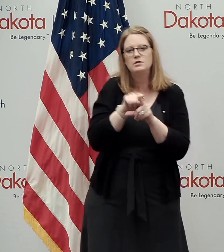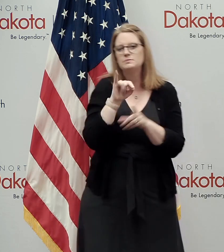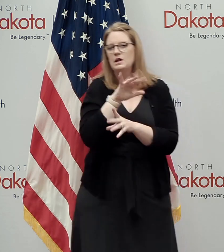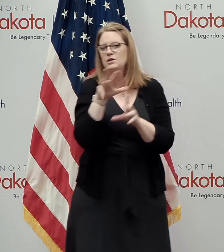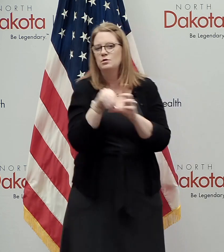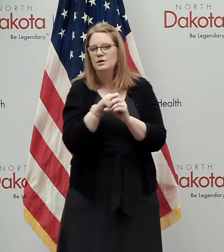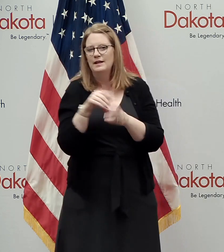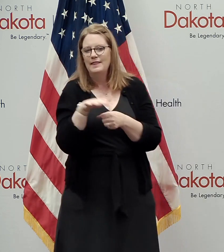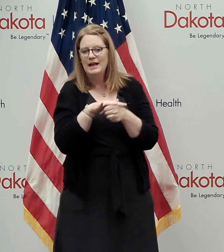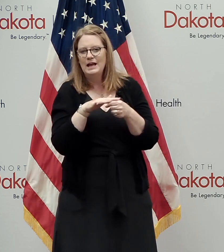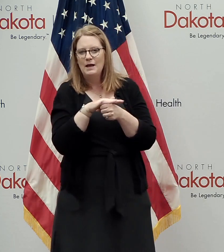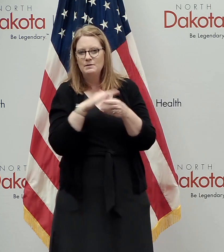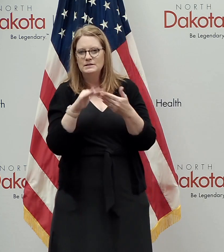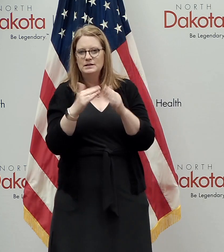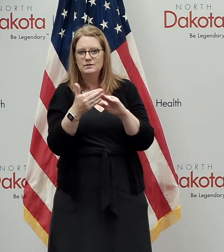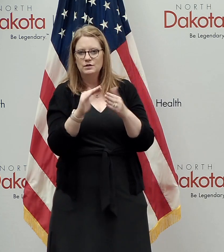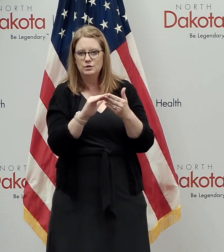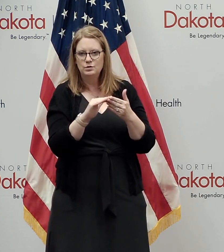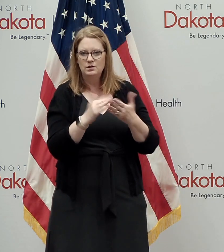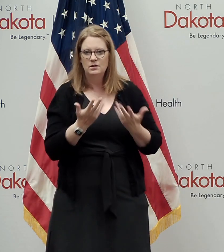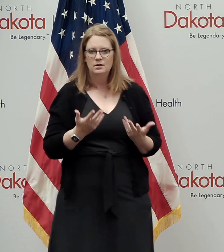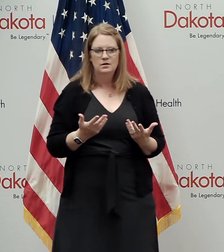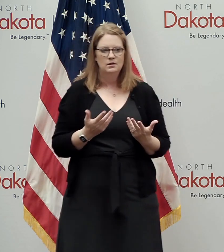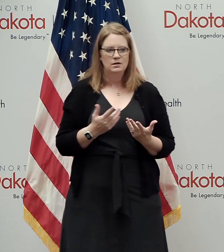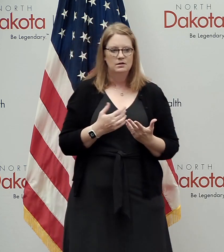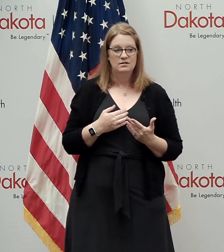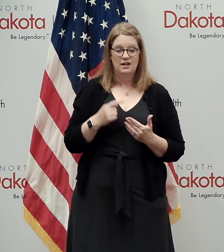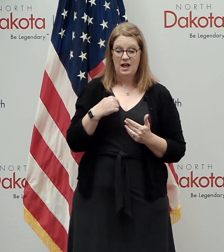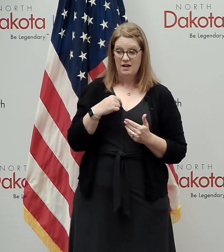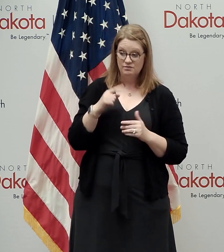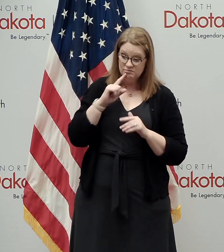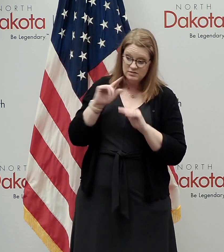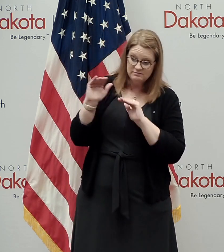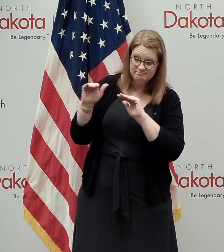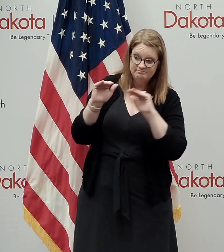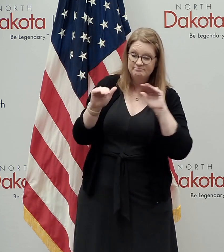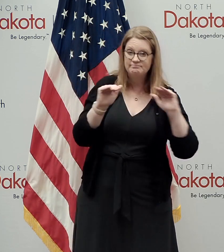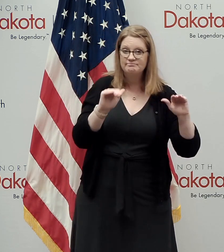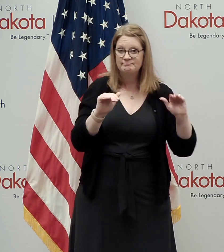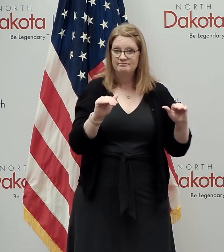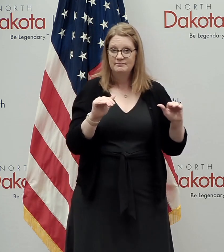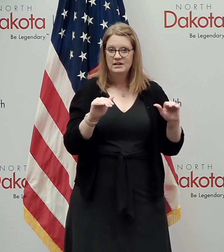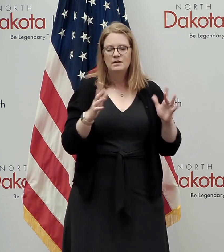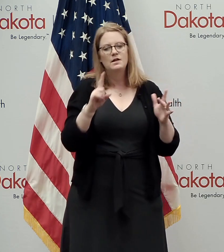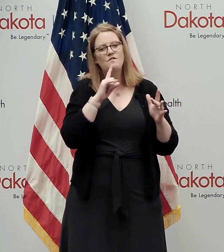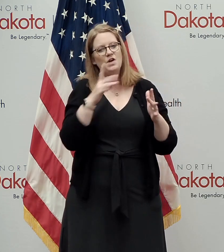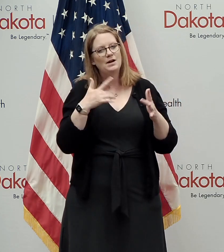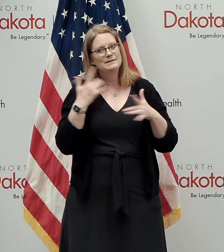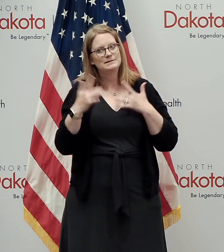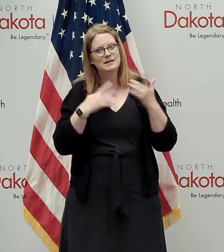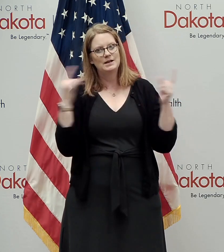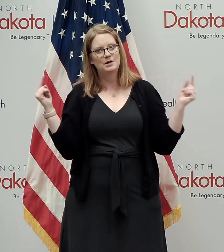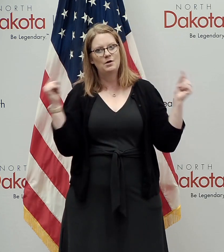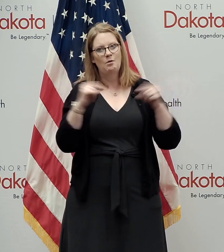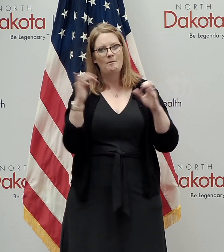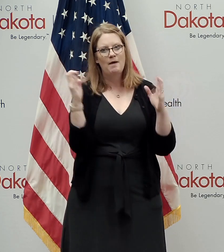community. Those whom I've spoken with are very excited to return to campus with their friends, beloved organizations,